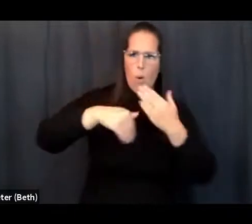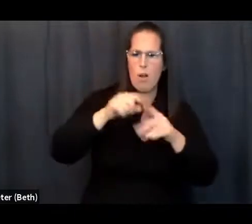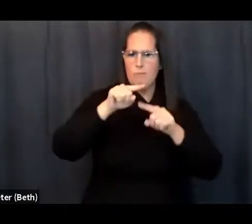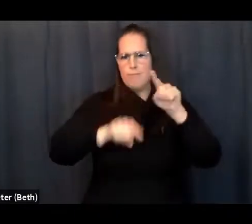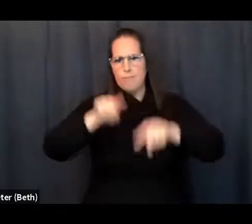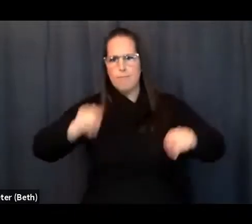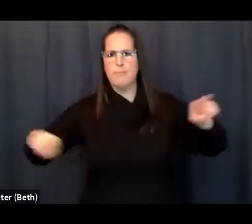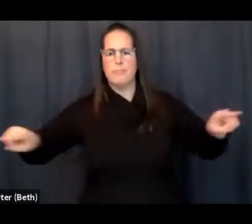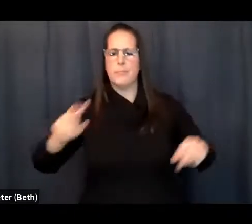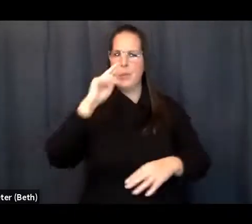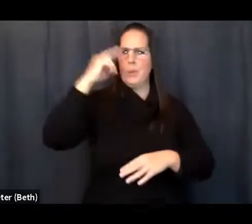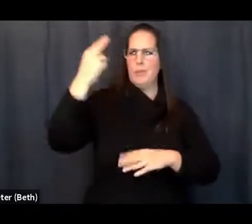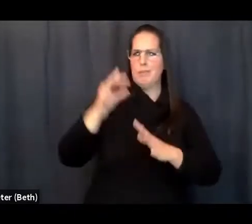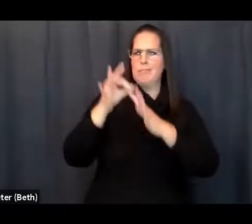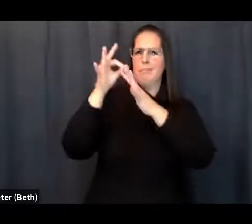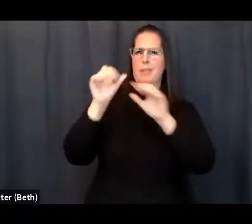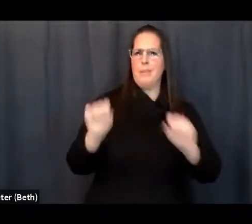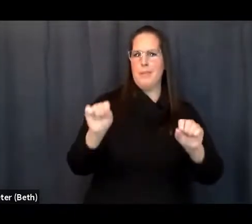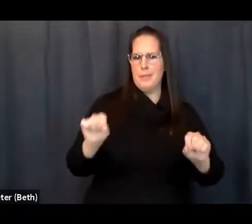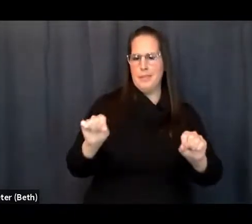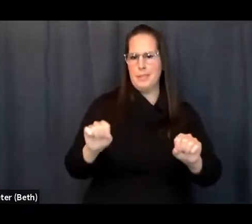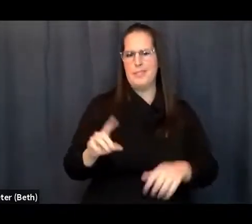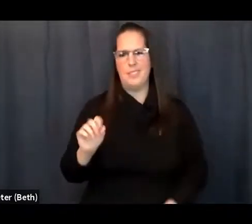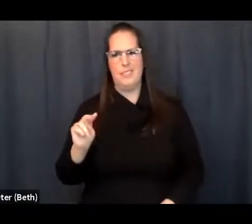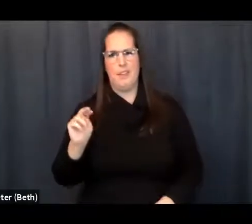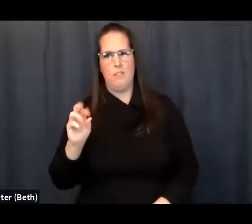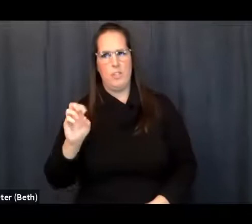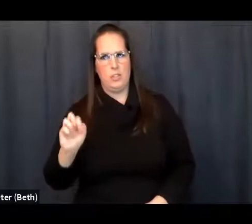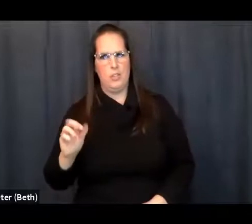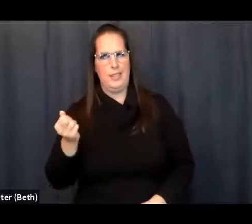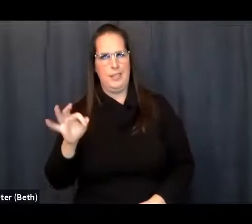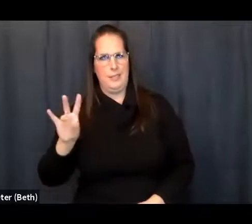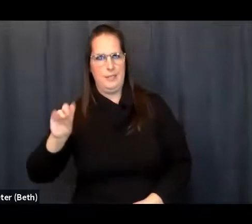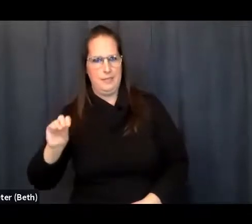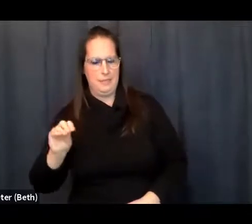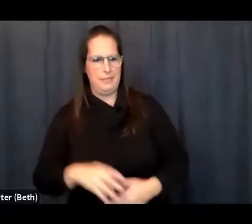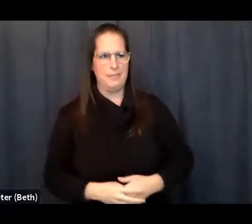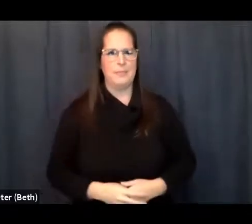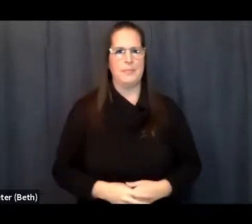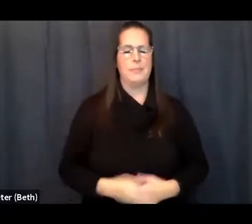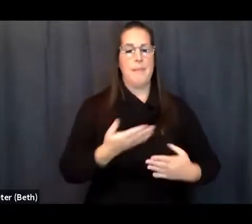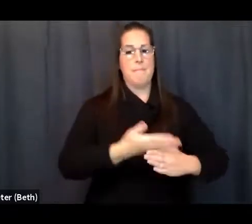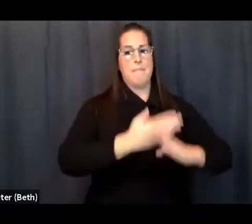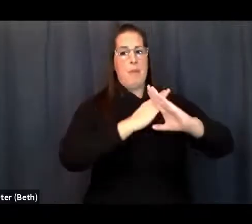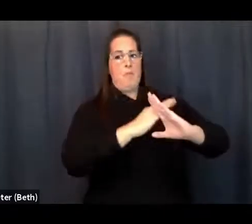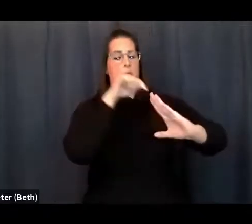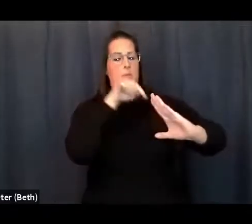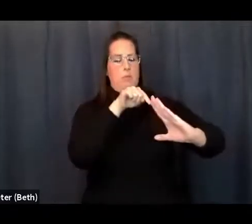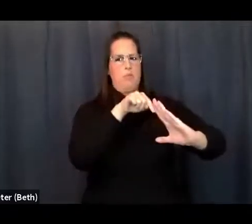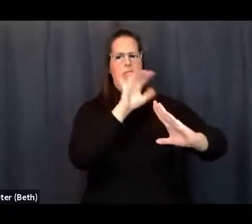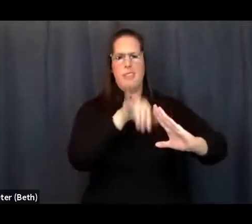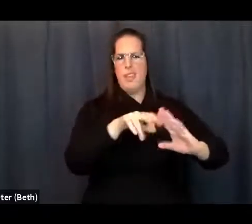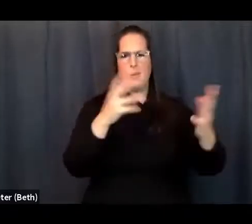Dawne Fraser, 1970. The barriers. The essential social barrier is trying